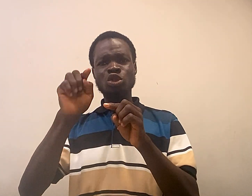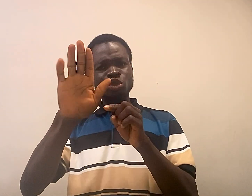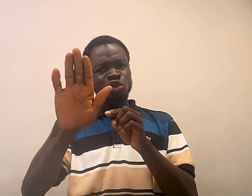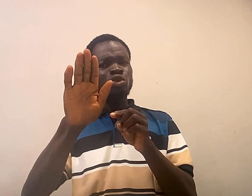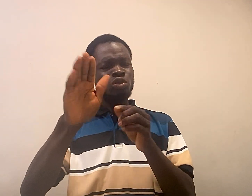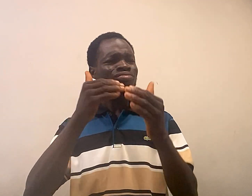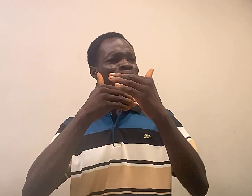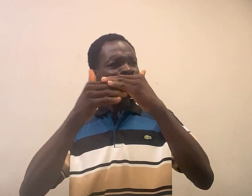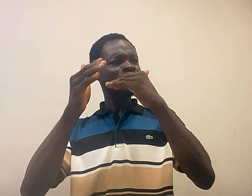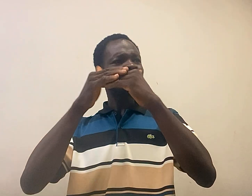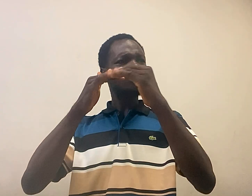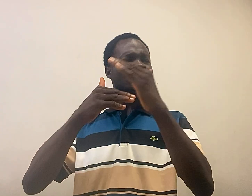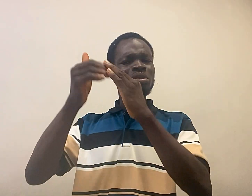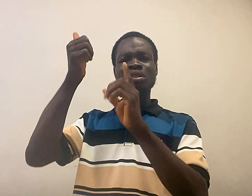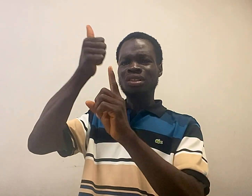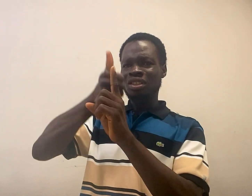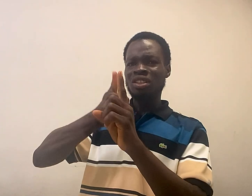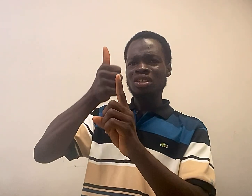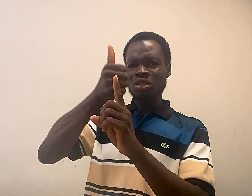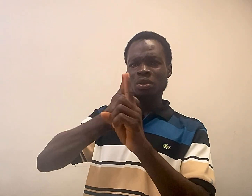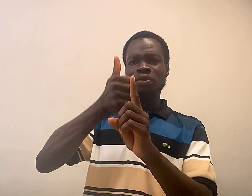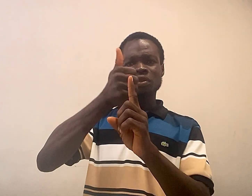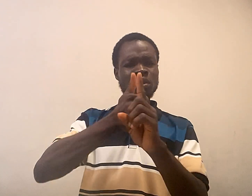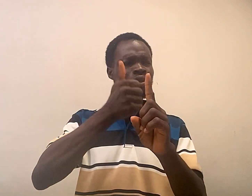they'll still be chasing dopamine like dogs.